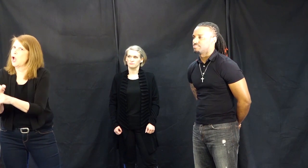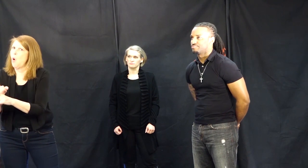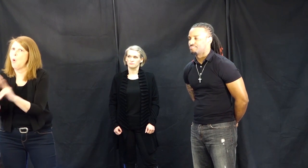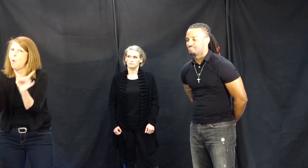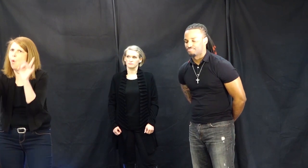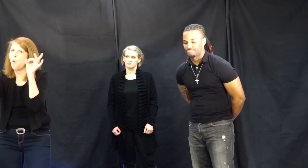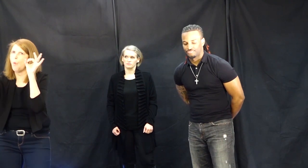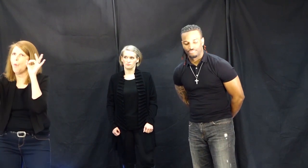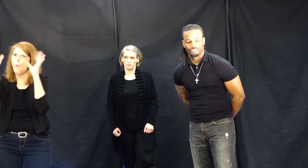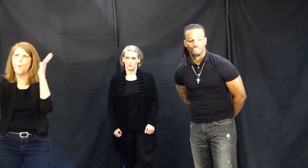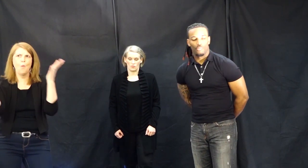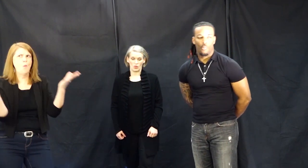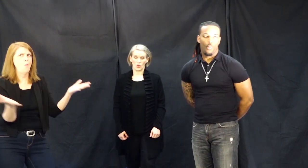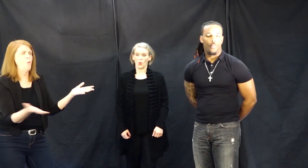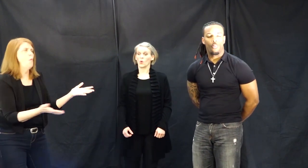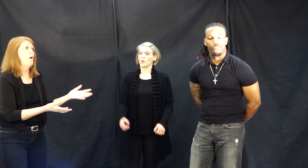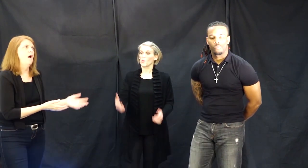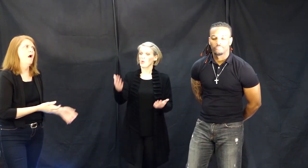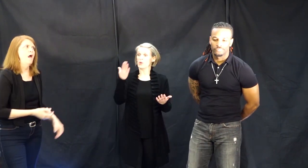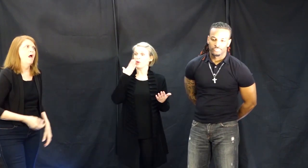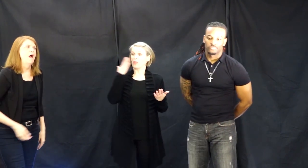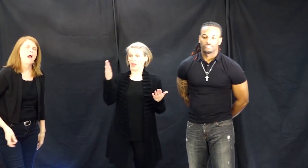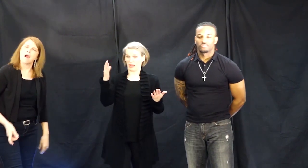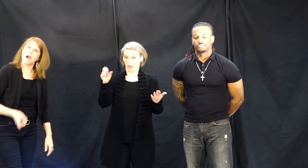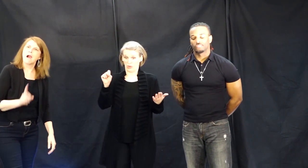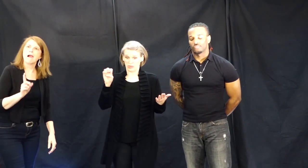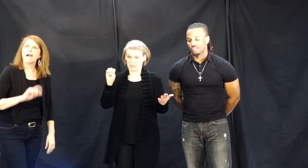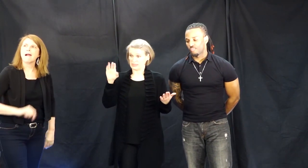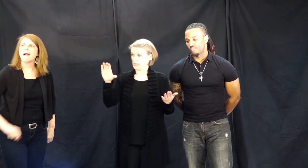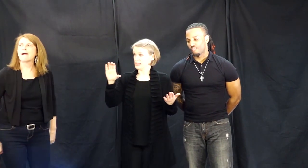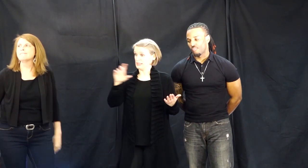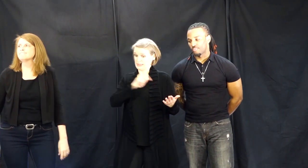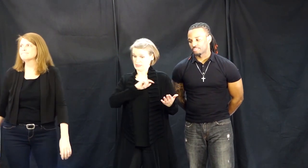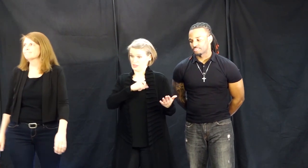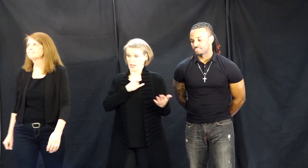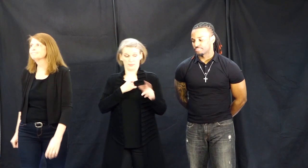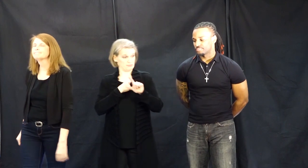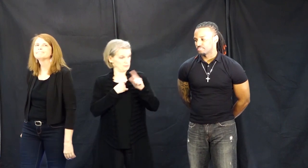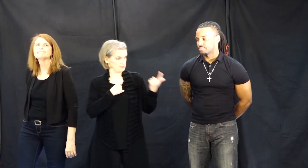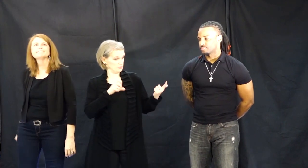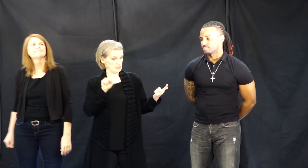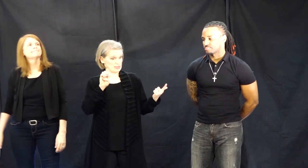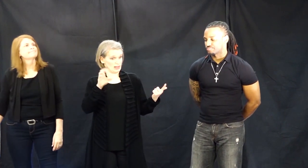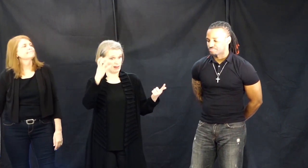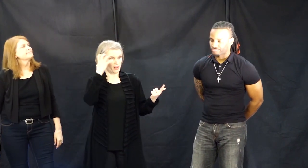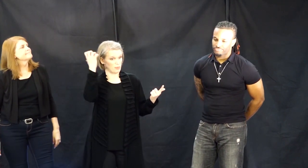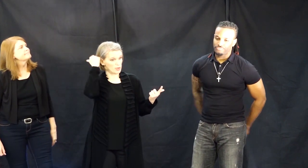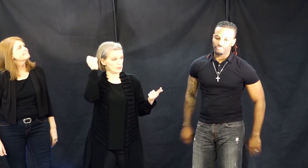whiskey. Thank you, Secretary Jefferson. Secretary Hamilton, your response.